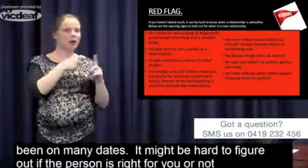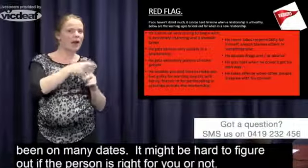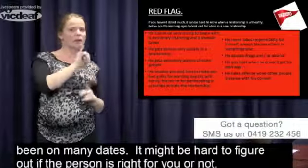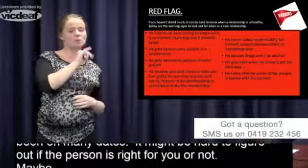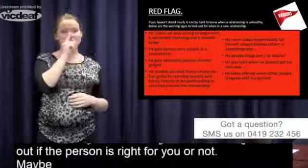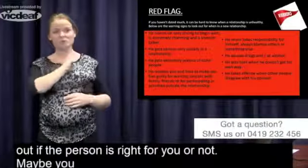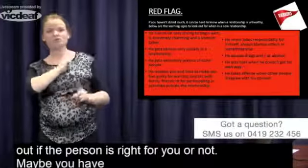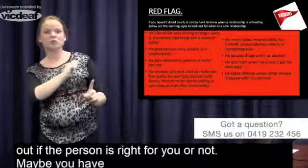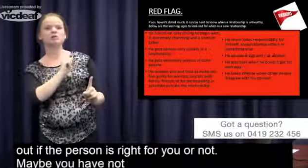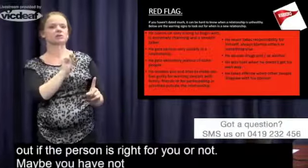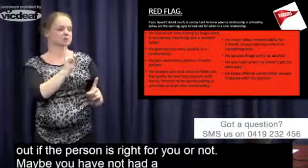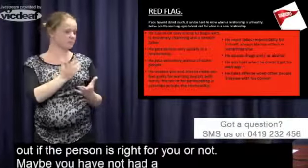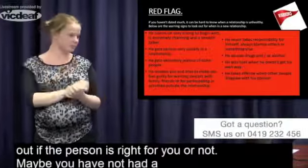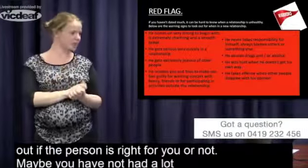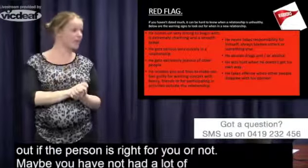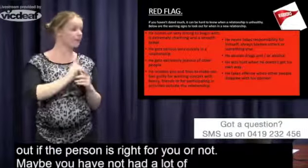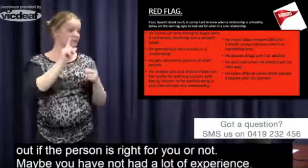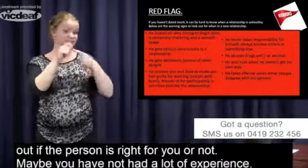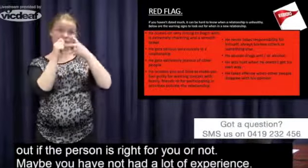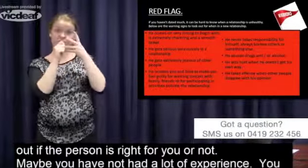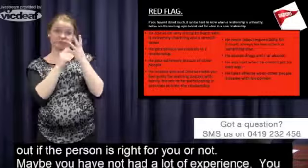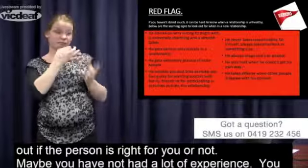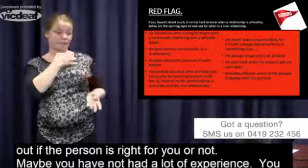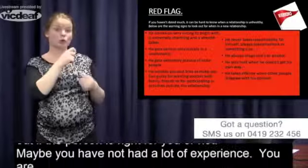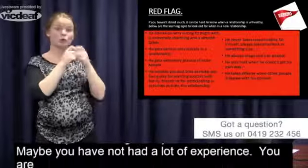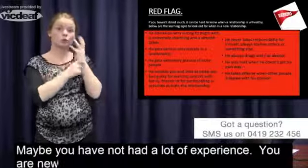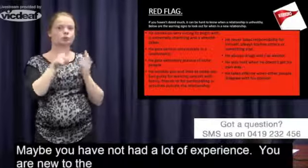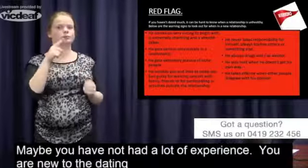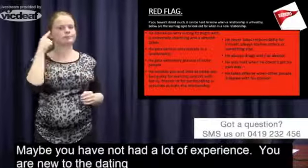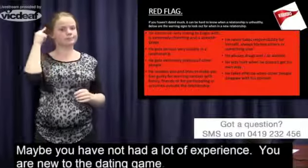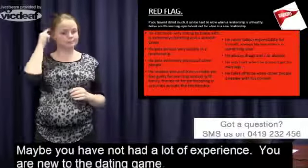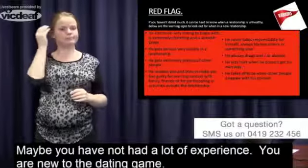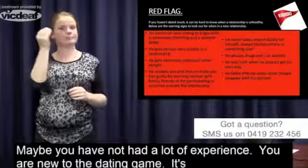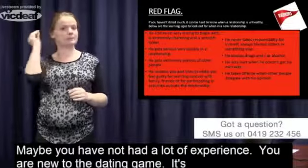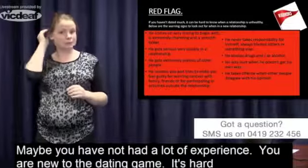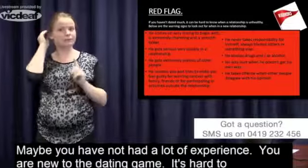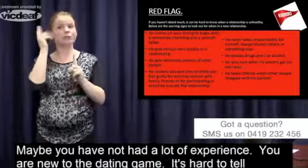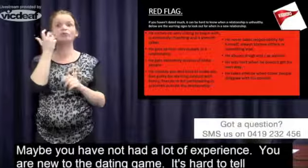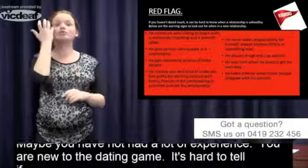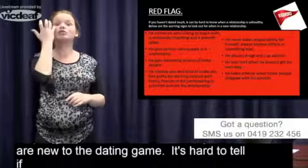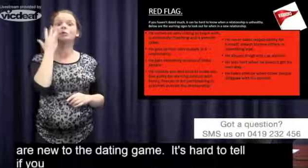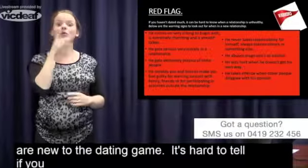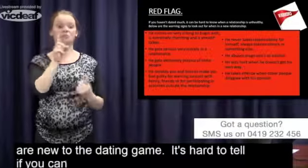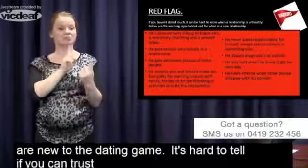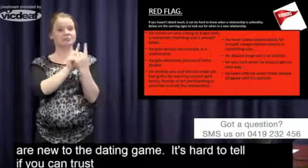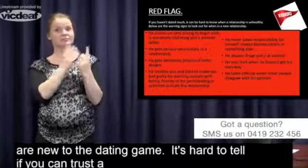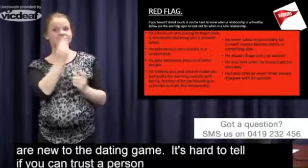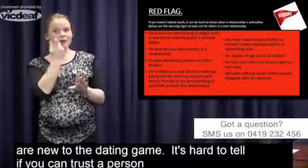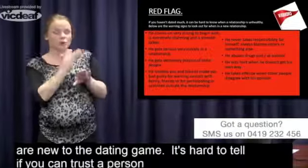game. It's hard to tell if you can trust a person, but there are a few pointers that you can take away with